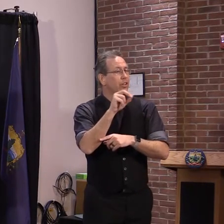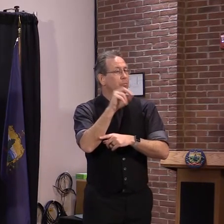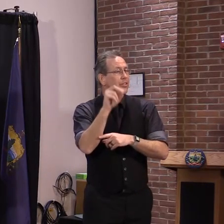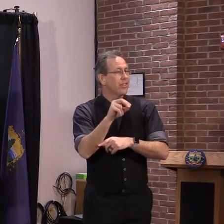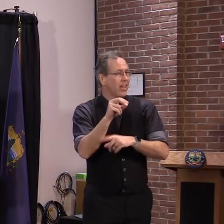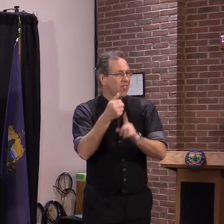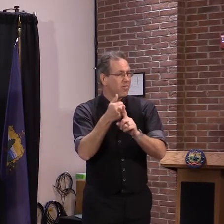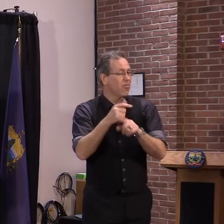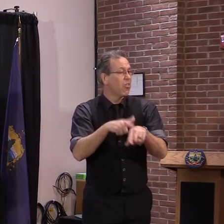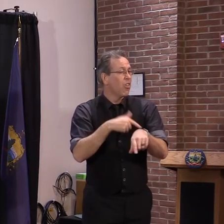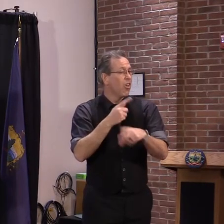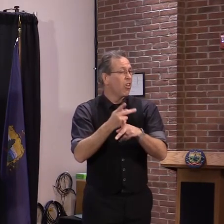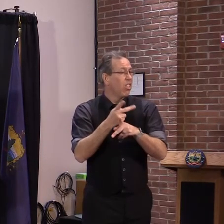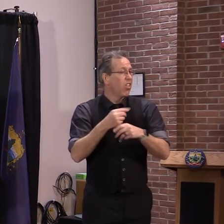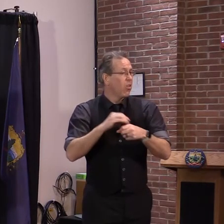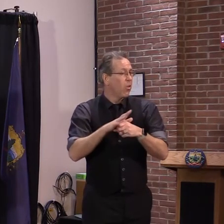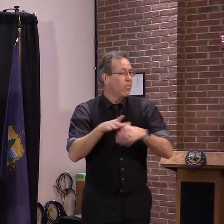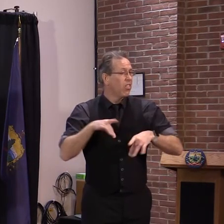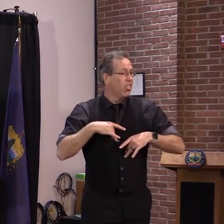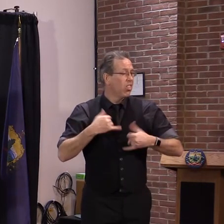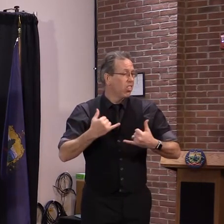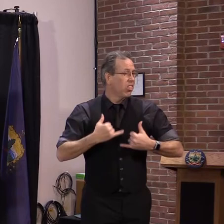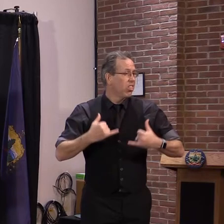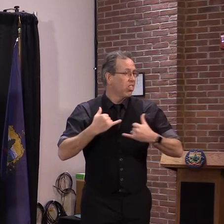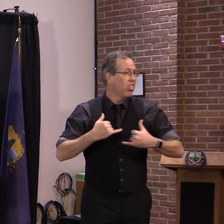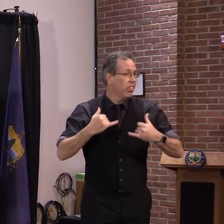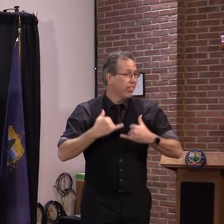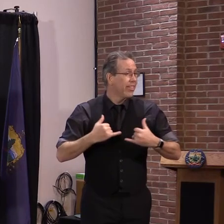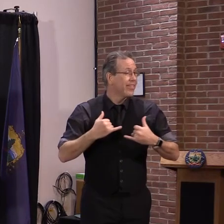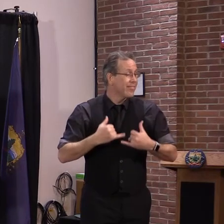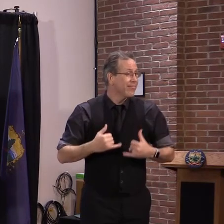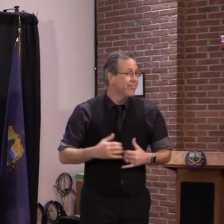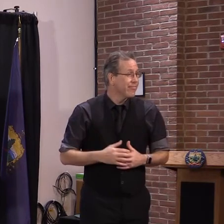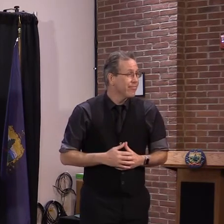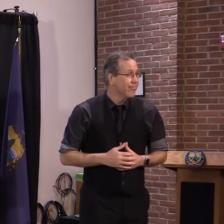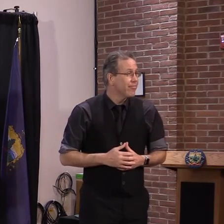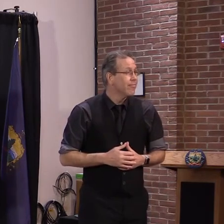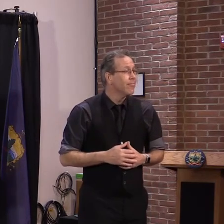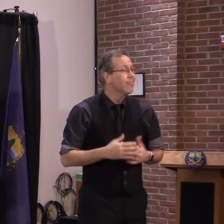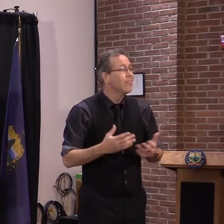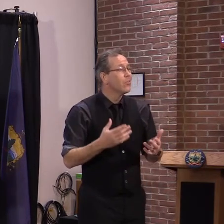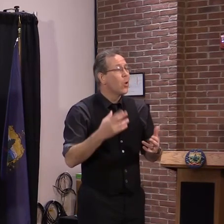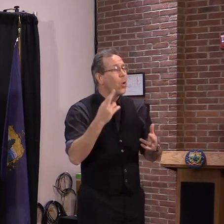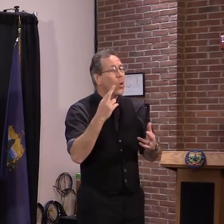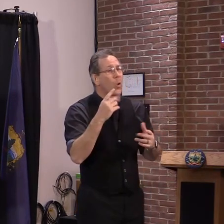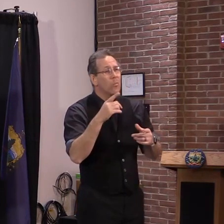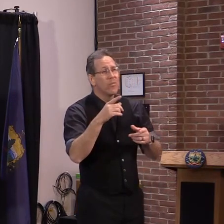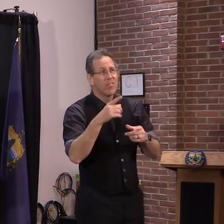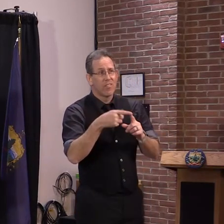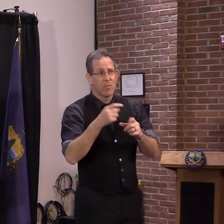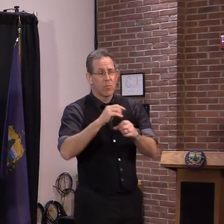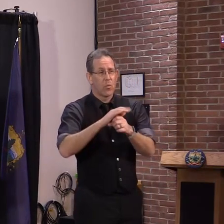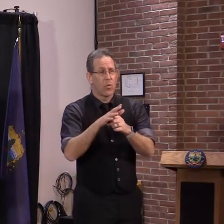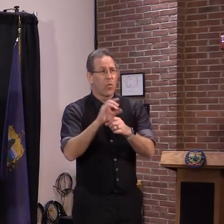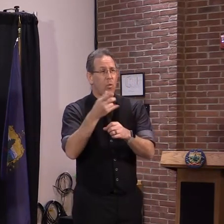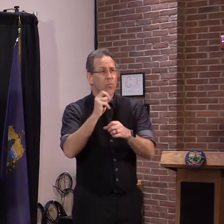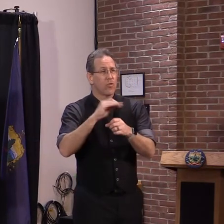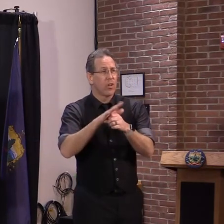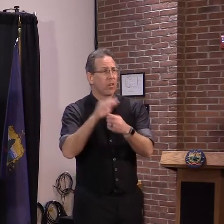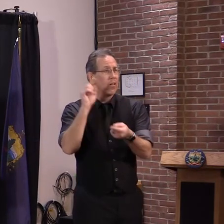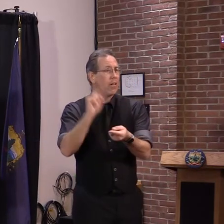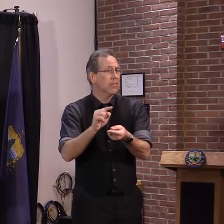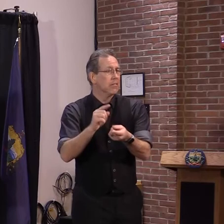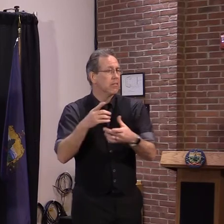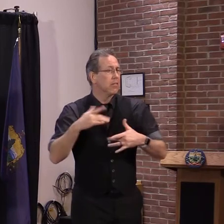COVID symptoms if you've contracted COVID. Hopefully a little less so with Omicron, but we don't know that for a fact yet. It's too soon